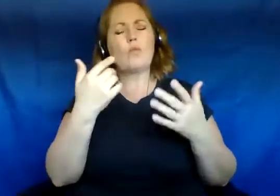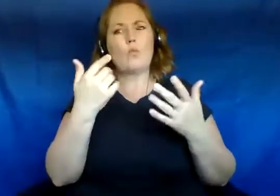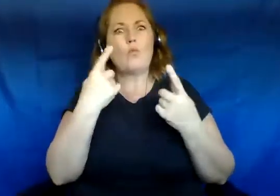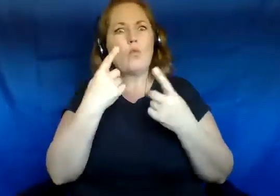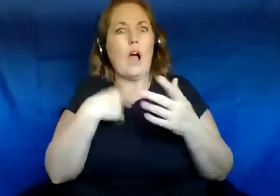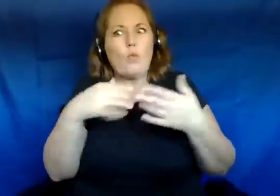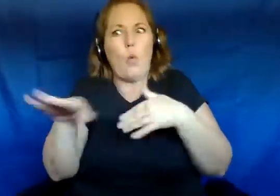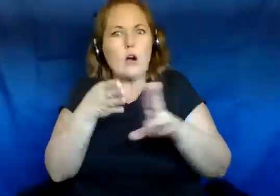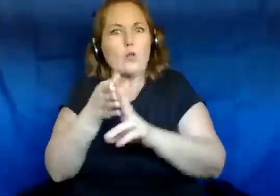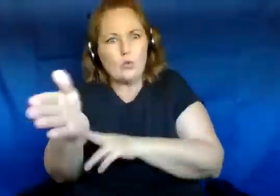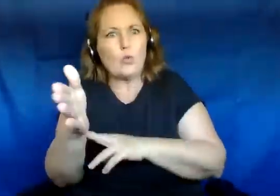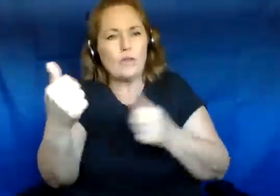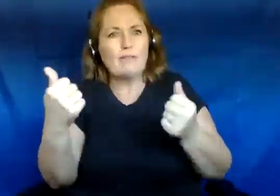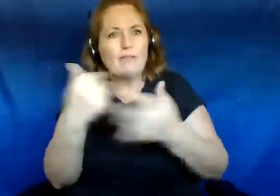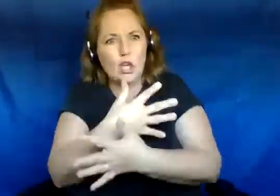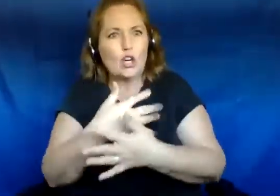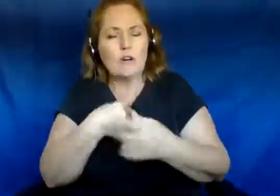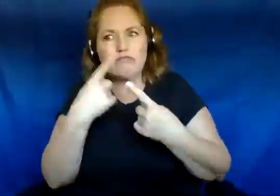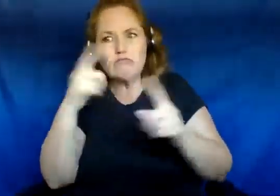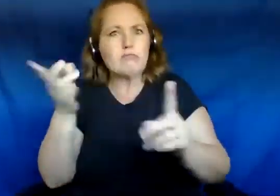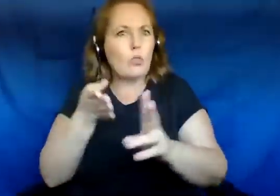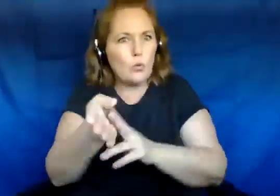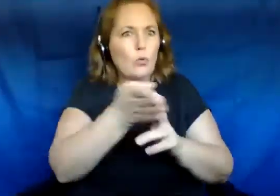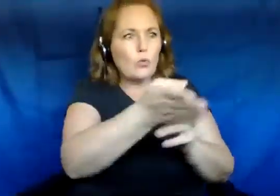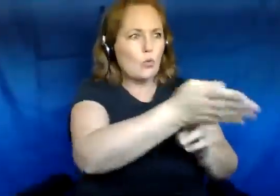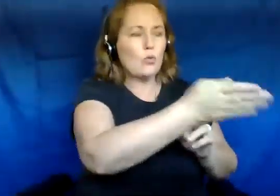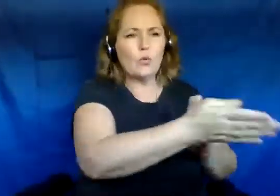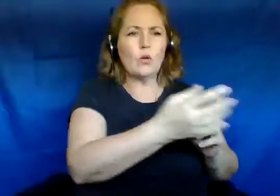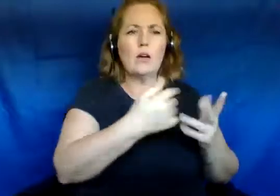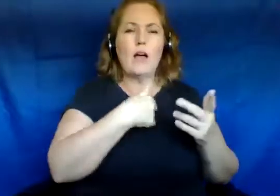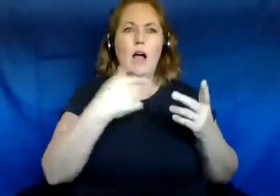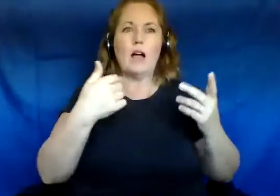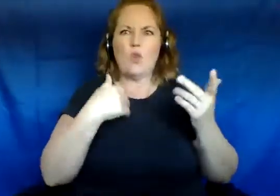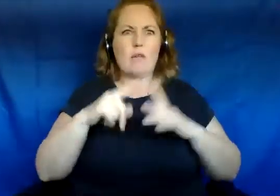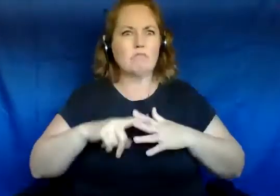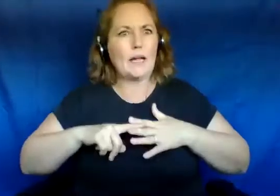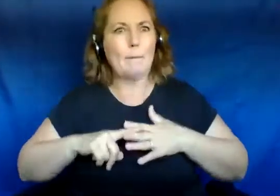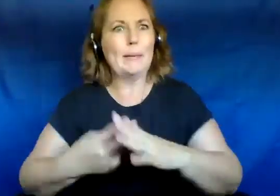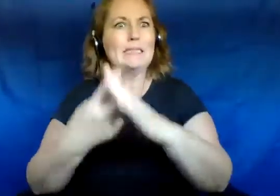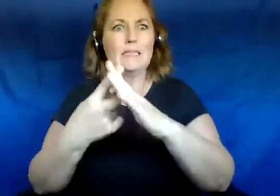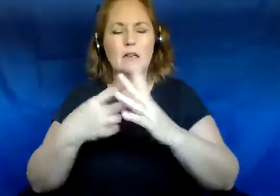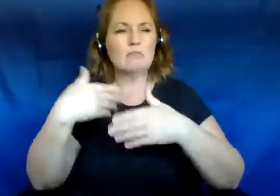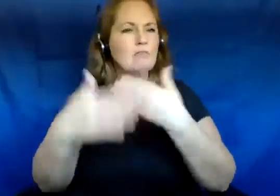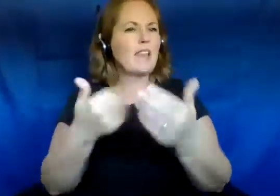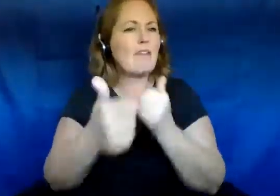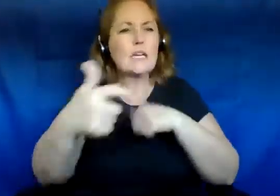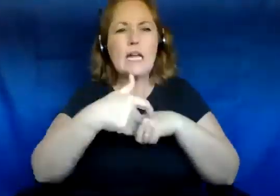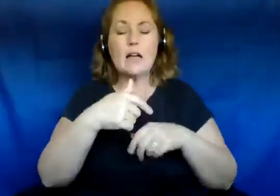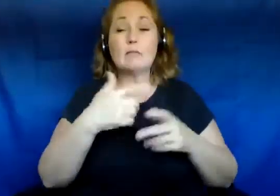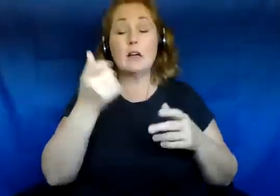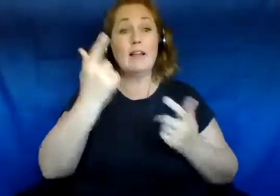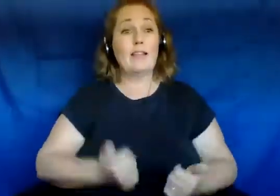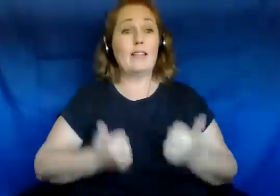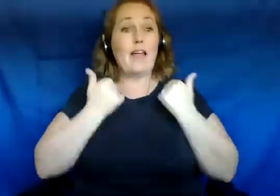I've walked through fear. So we're commencing. Life is going